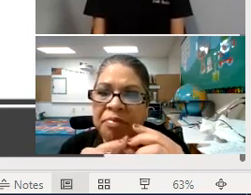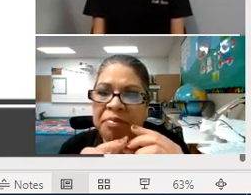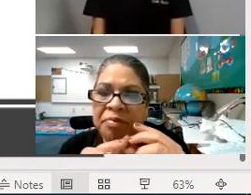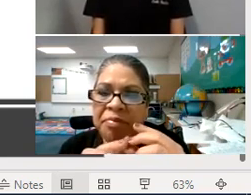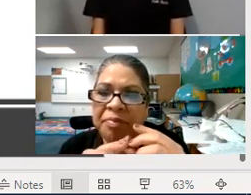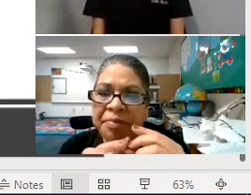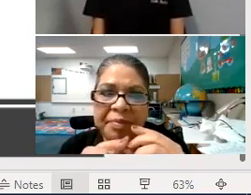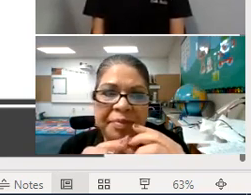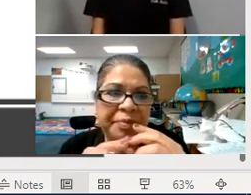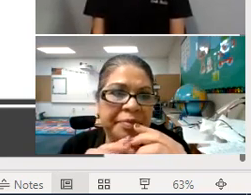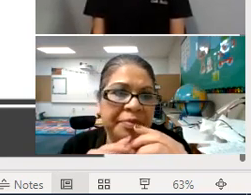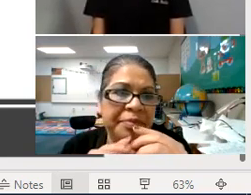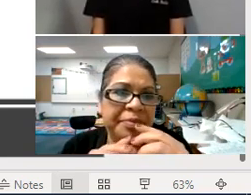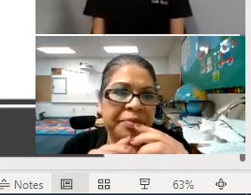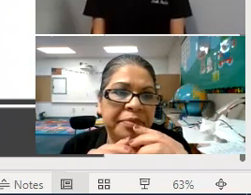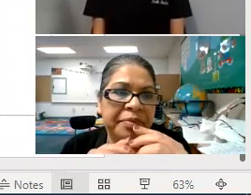Okay, great.